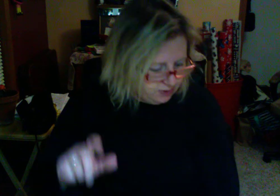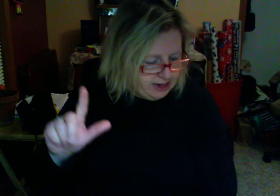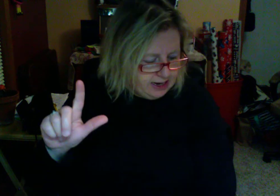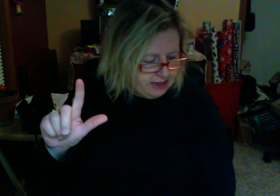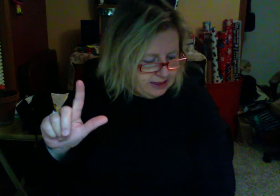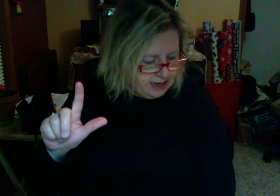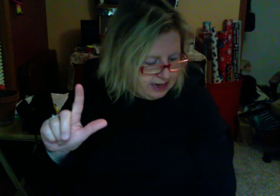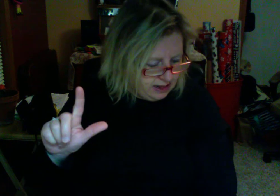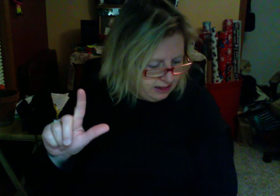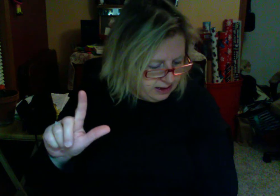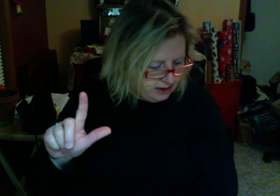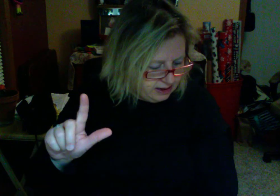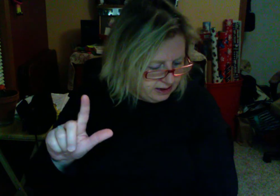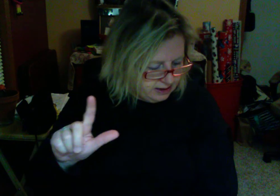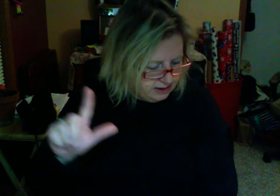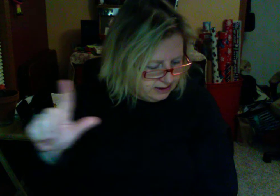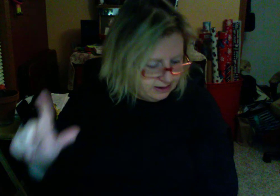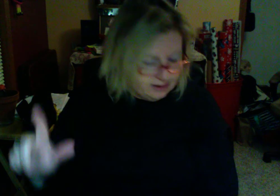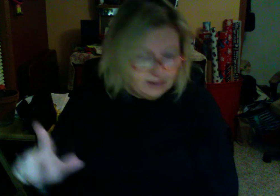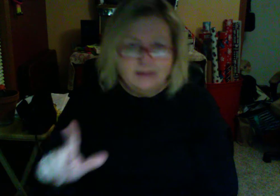Library. The L.